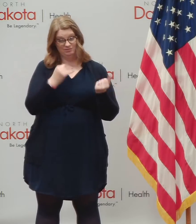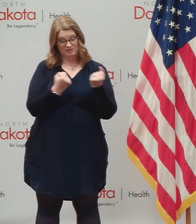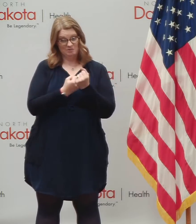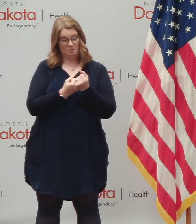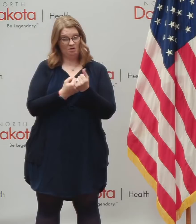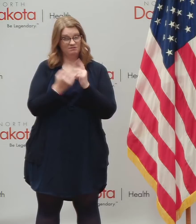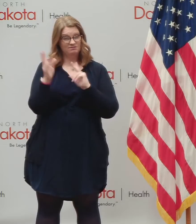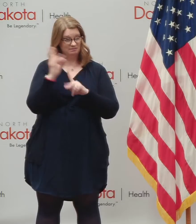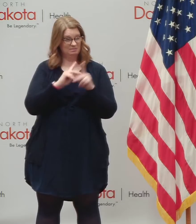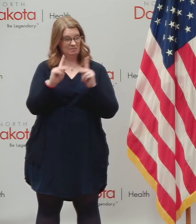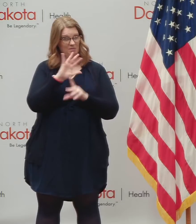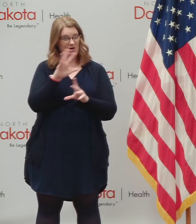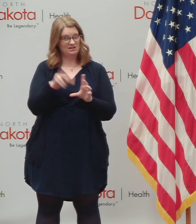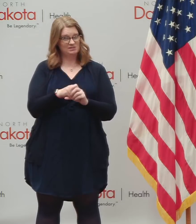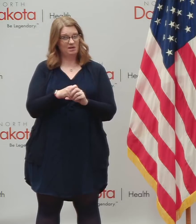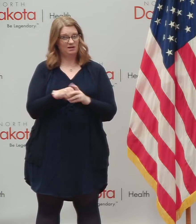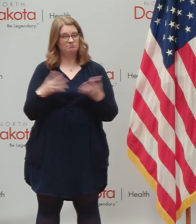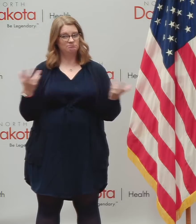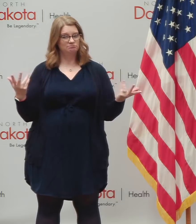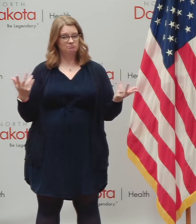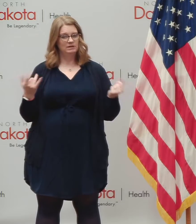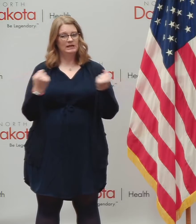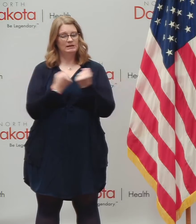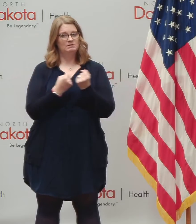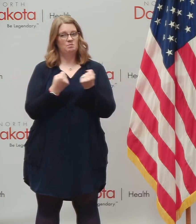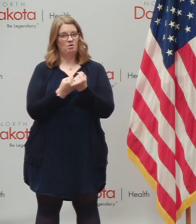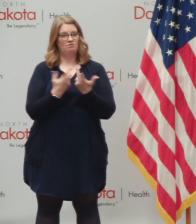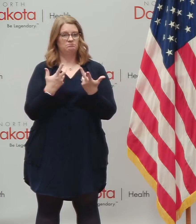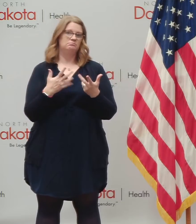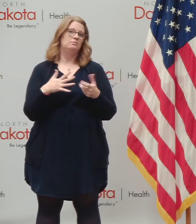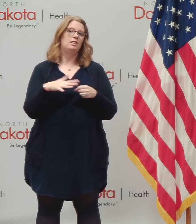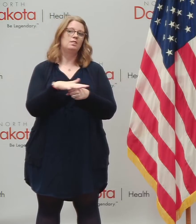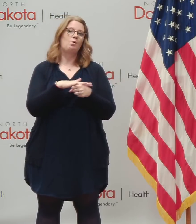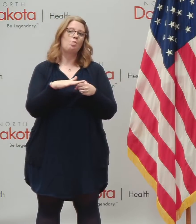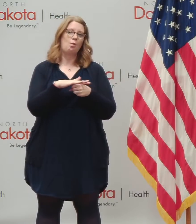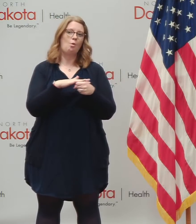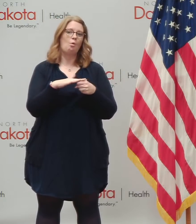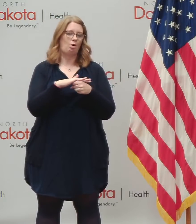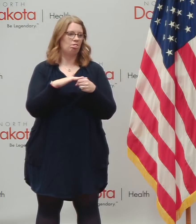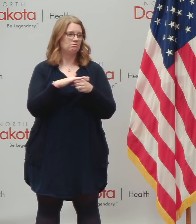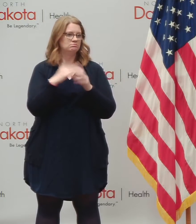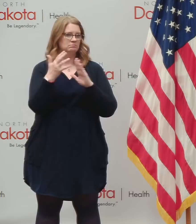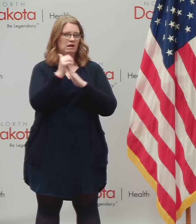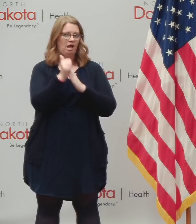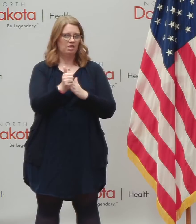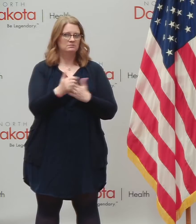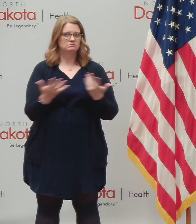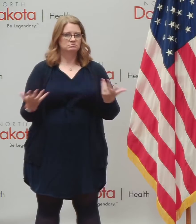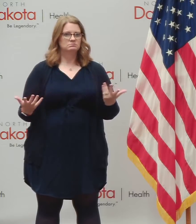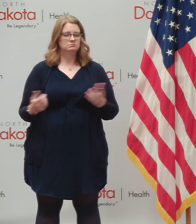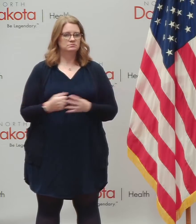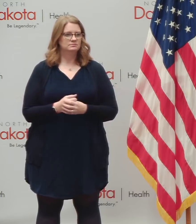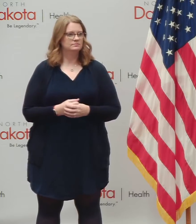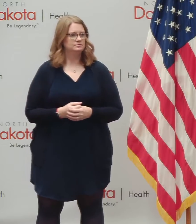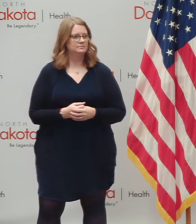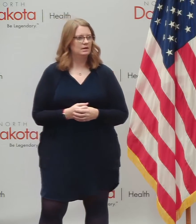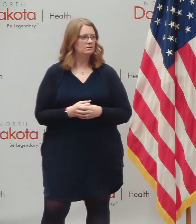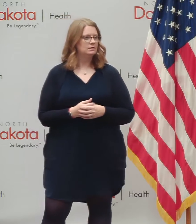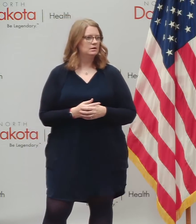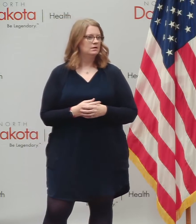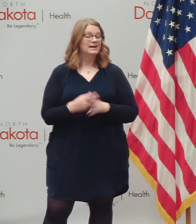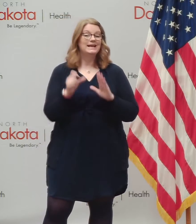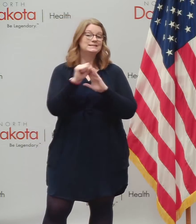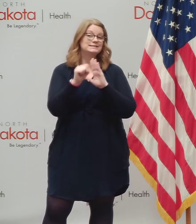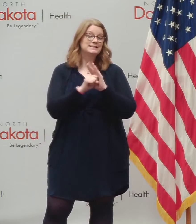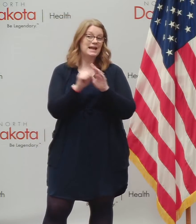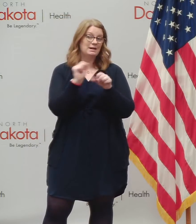people participating and supporting the local, whatever the local guidelines are, then state employees as